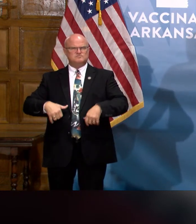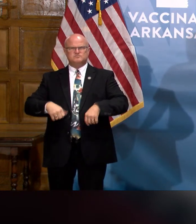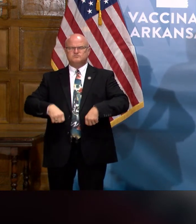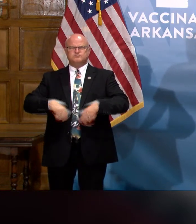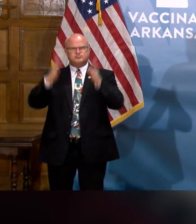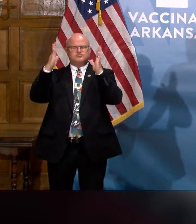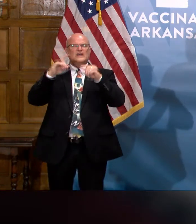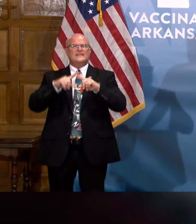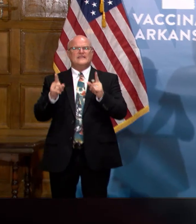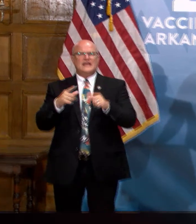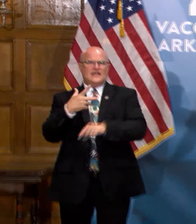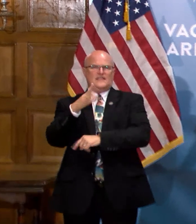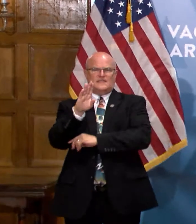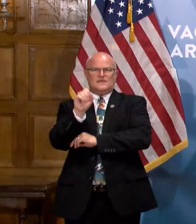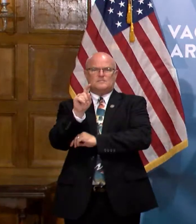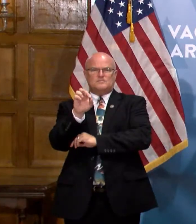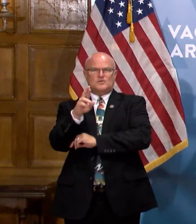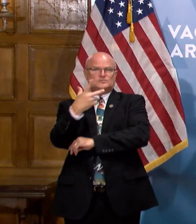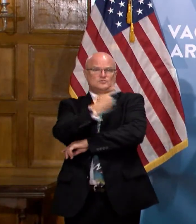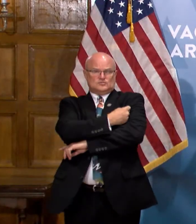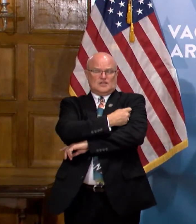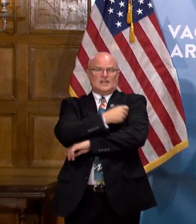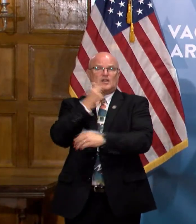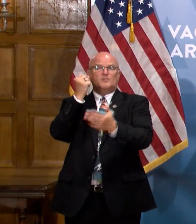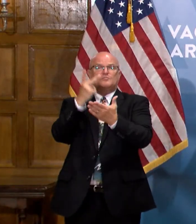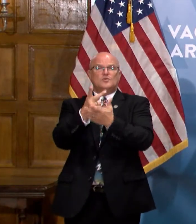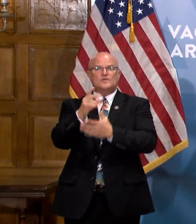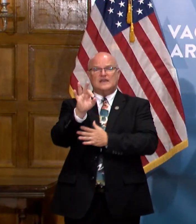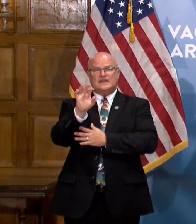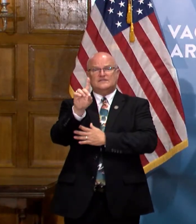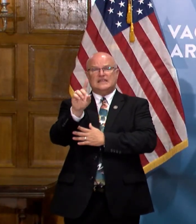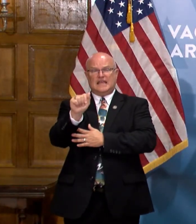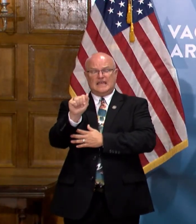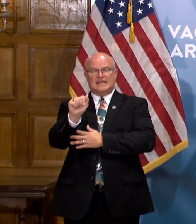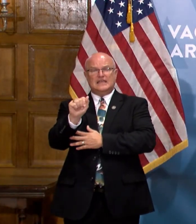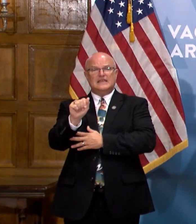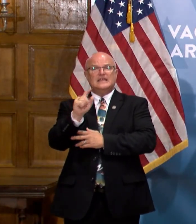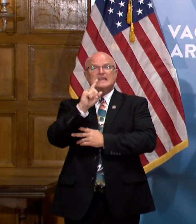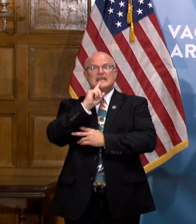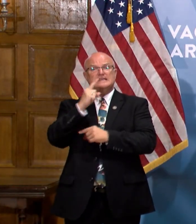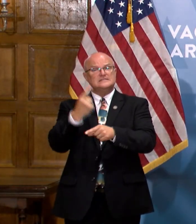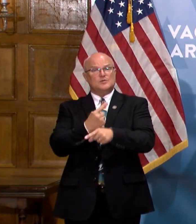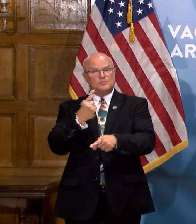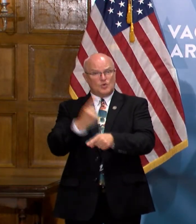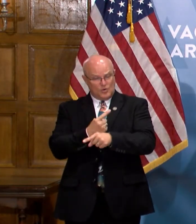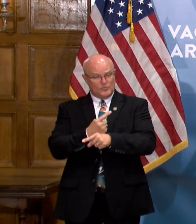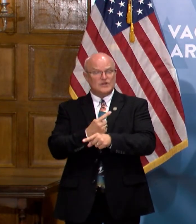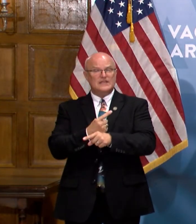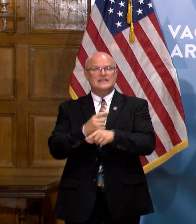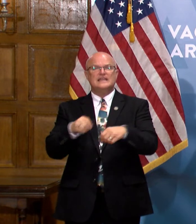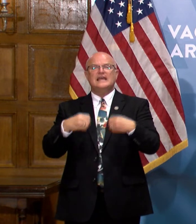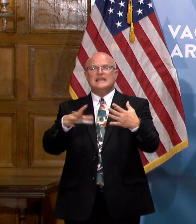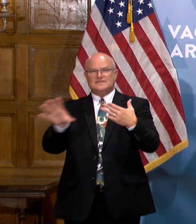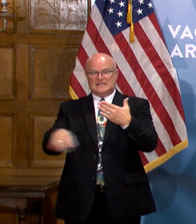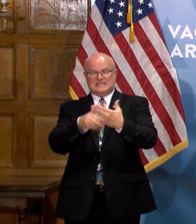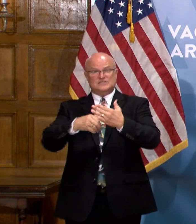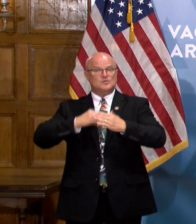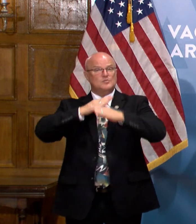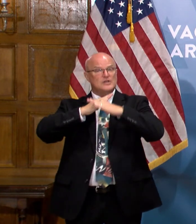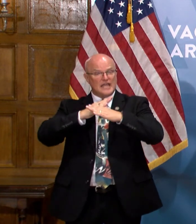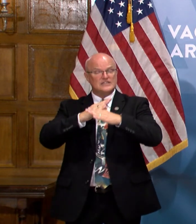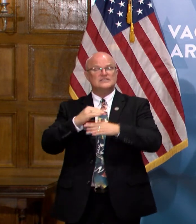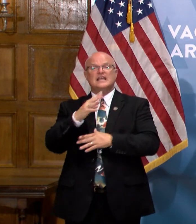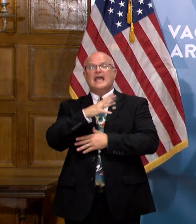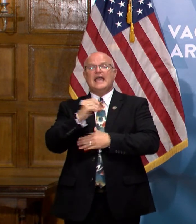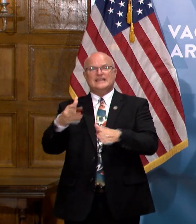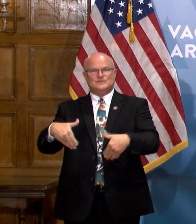the booster shot being approved by the FDA is appropriate, gives additional protections,